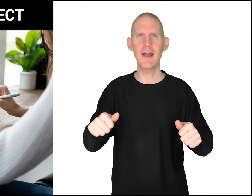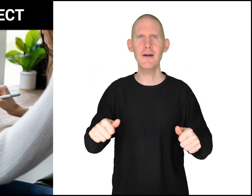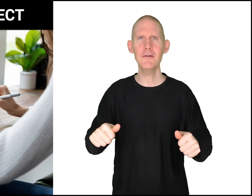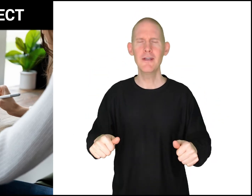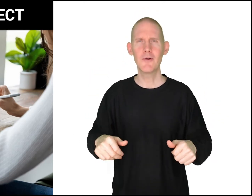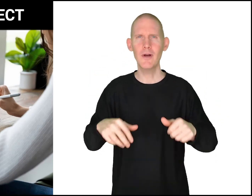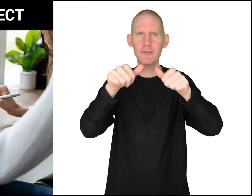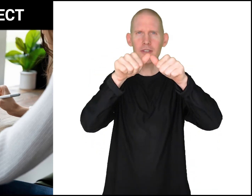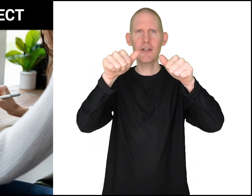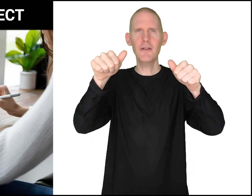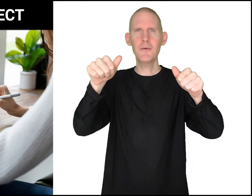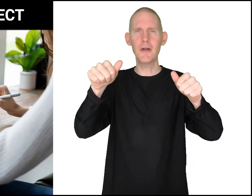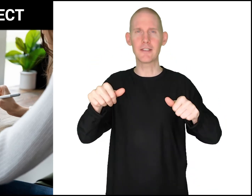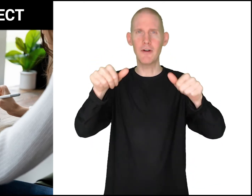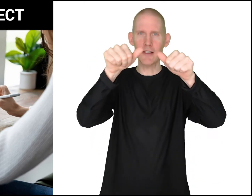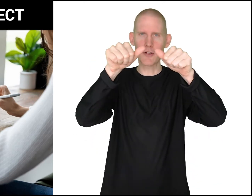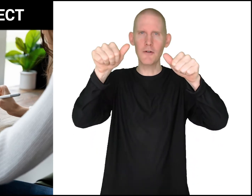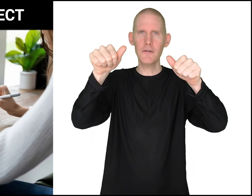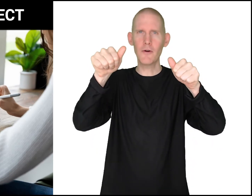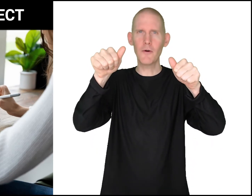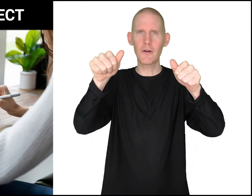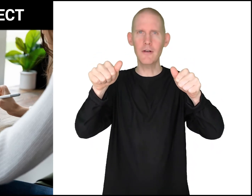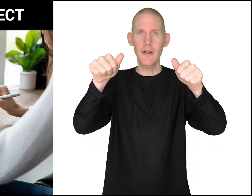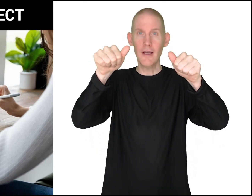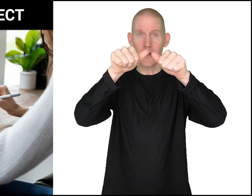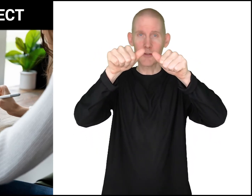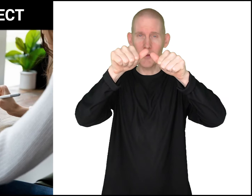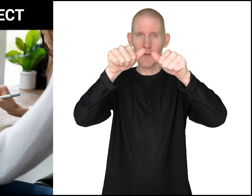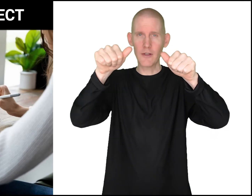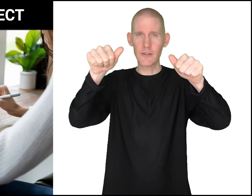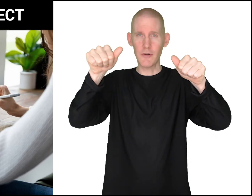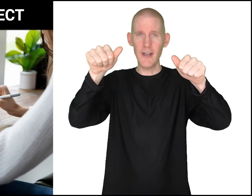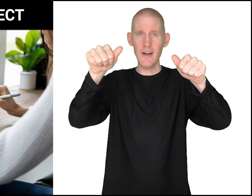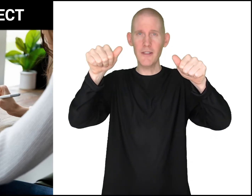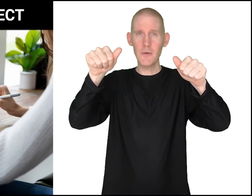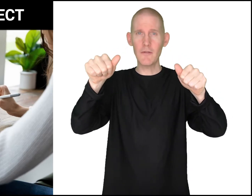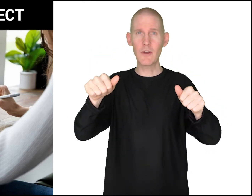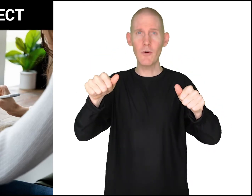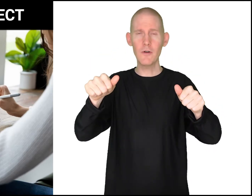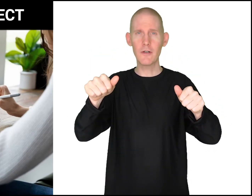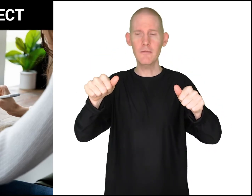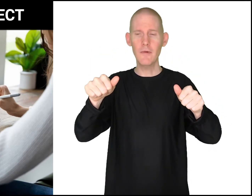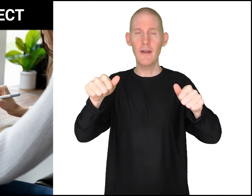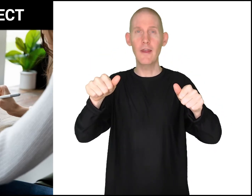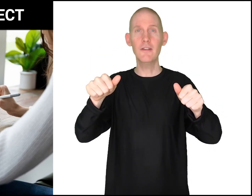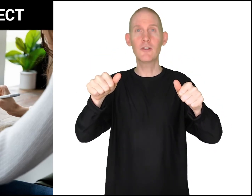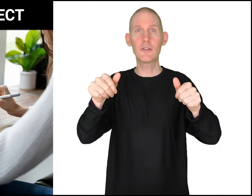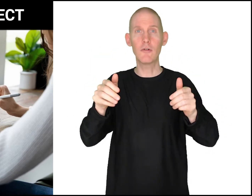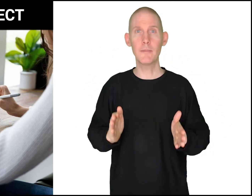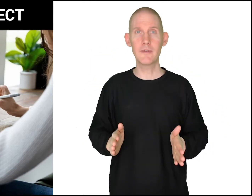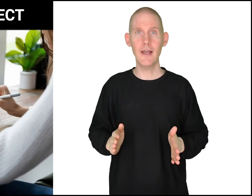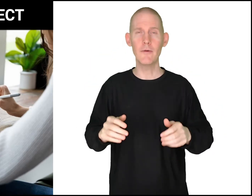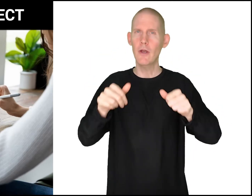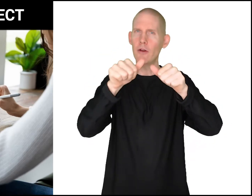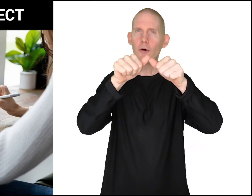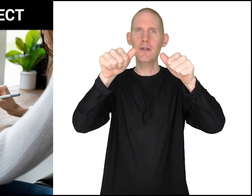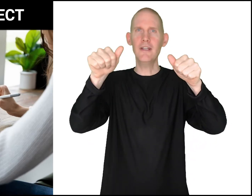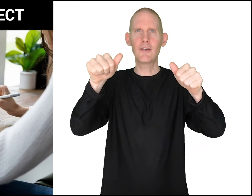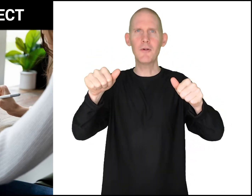down? Well, just a little ways, all right? Turn the corner because we have the straight out and then we have the corner and then just drop down. No need to go like